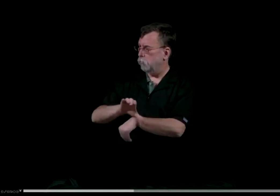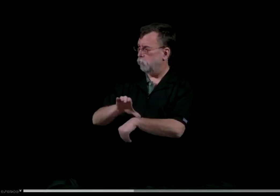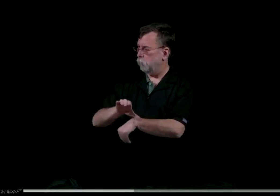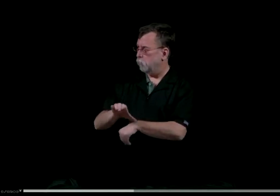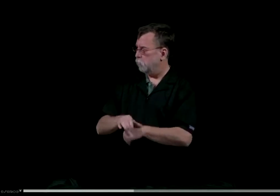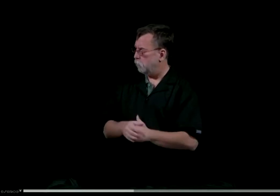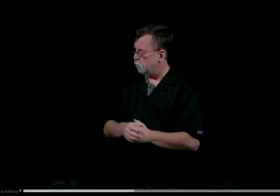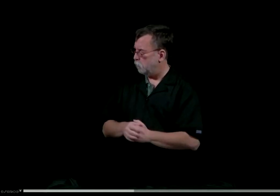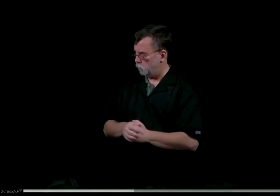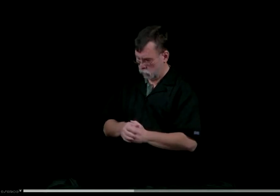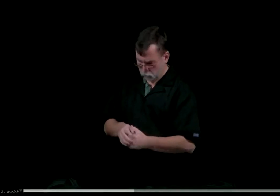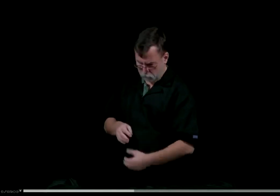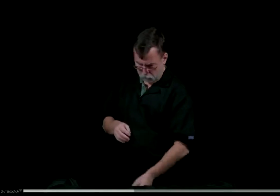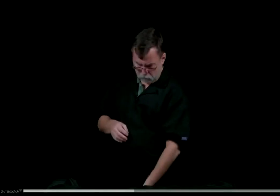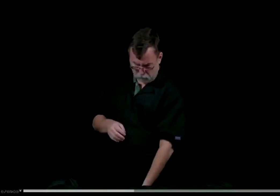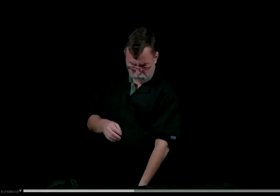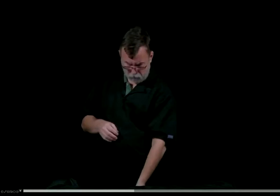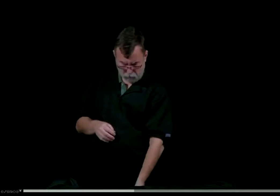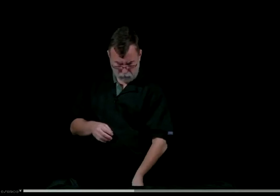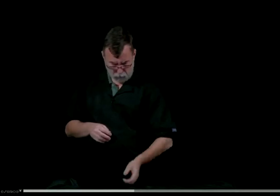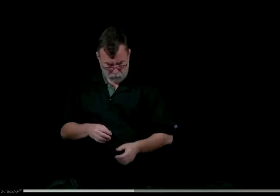Our group here at church worked together.